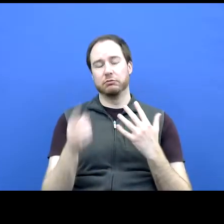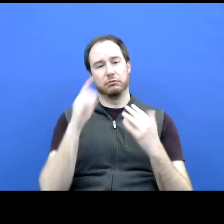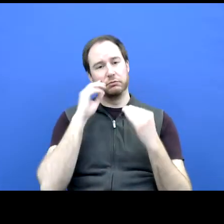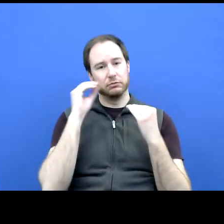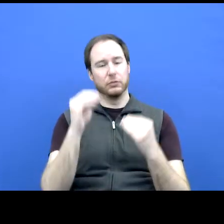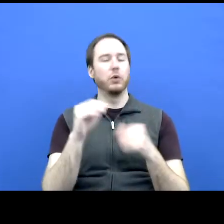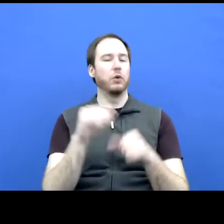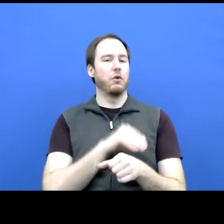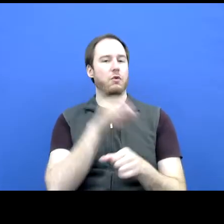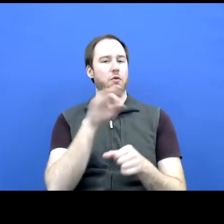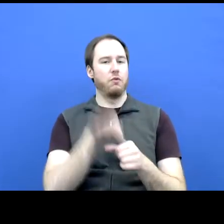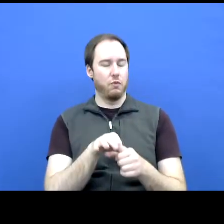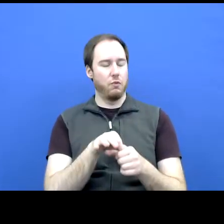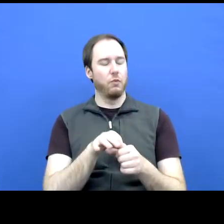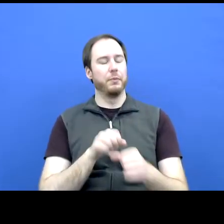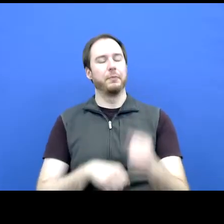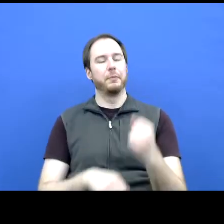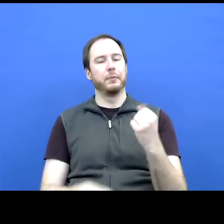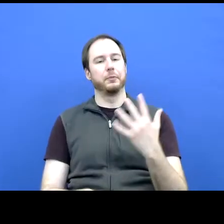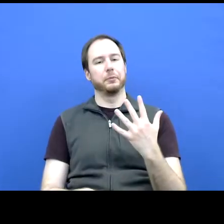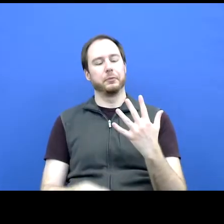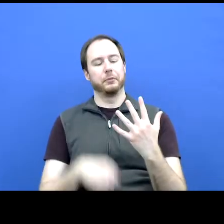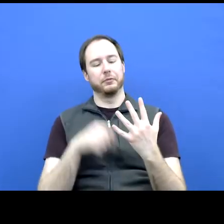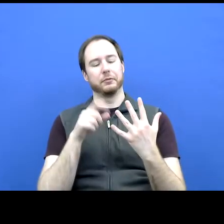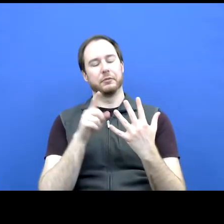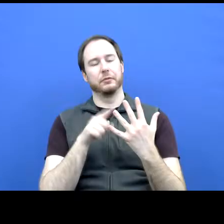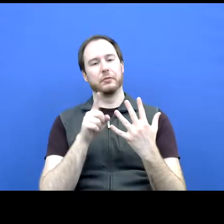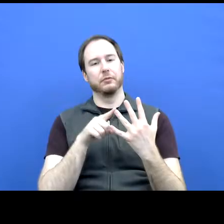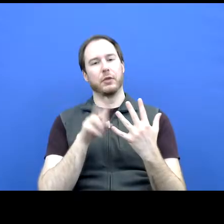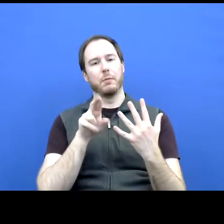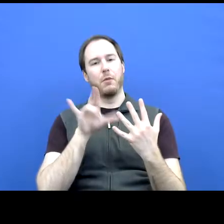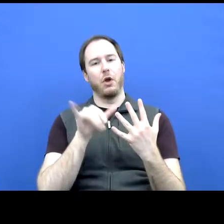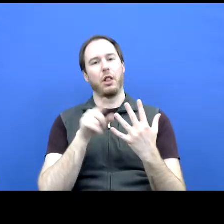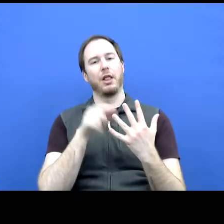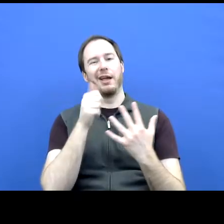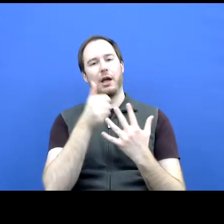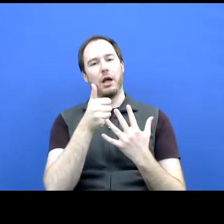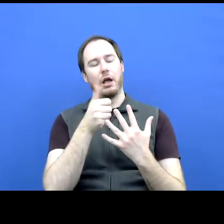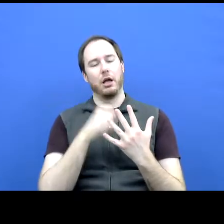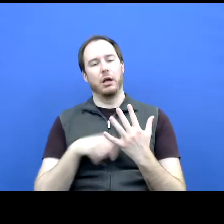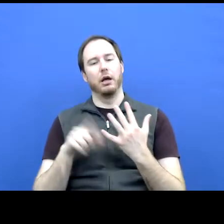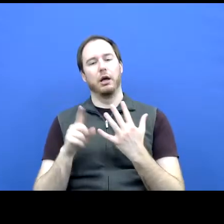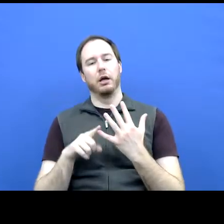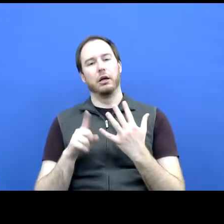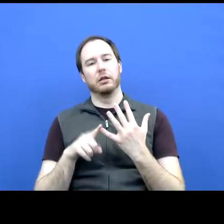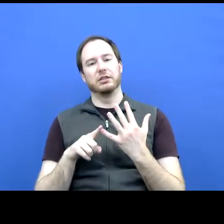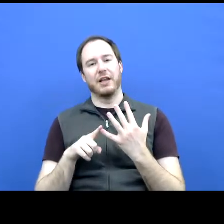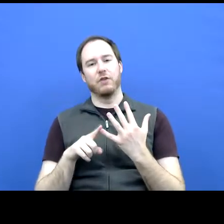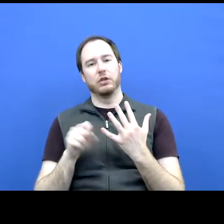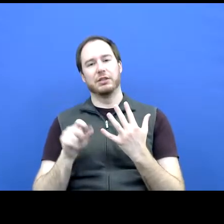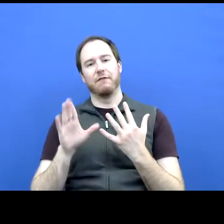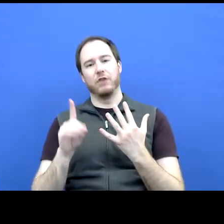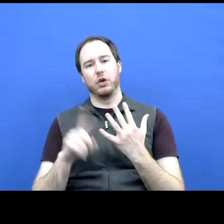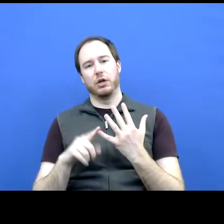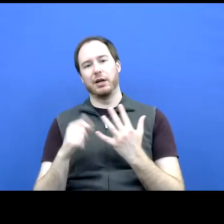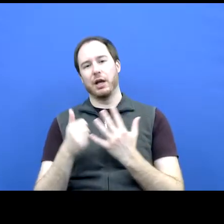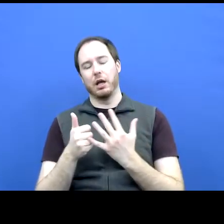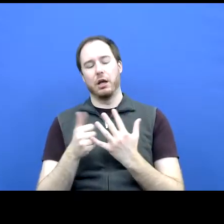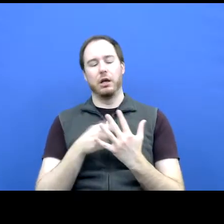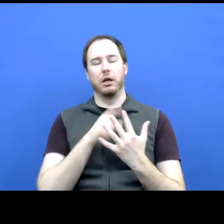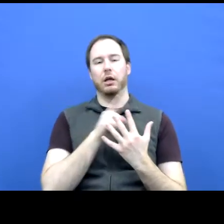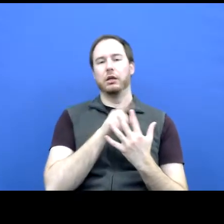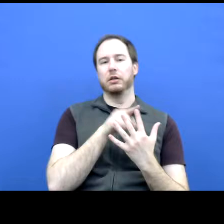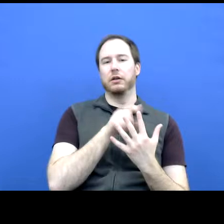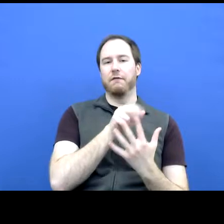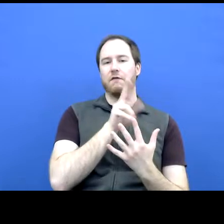Hearing and seeing none, please call the roll. Councilmember Barley, Aye. Councilmember Stafford, Aye.